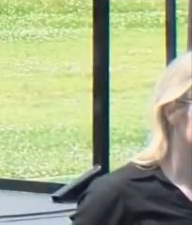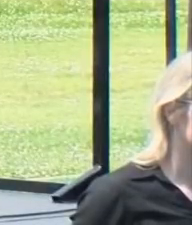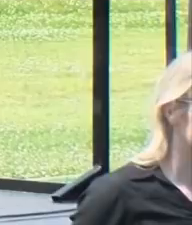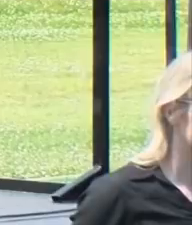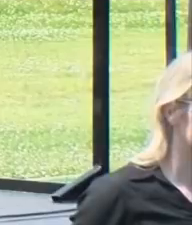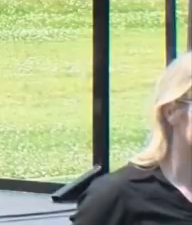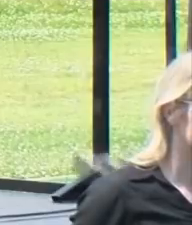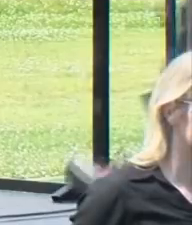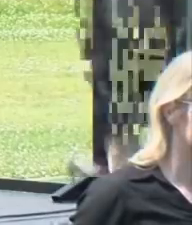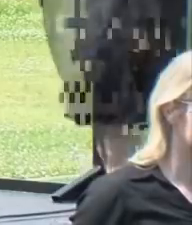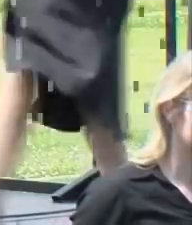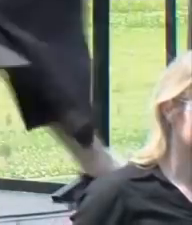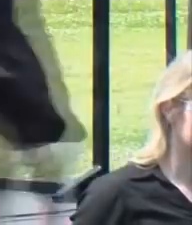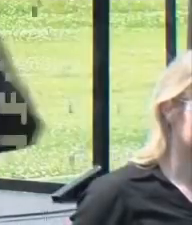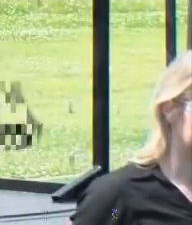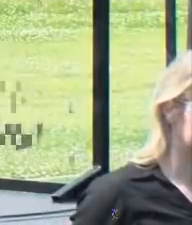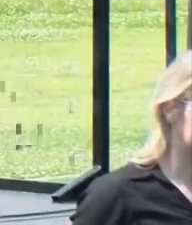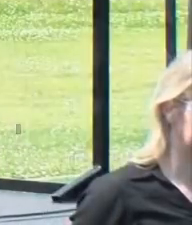Grant DeWay.